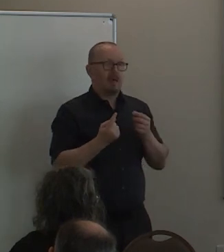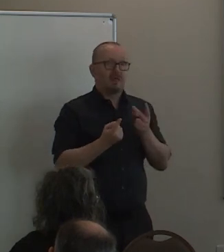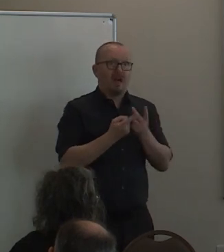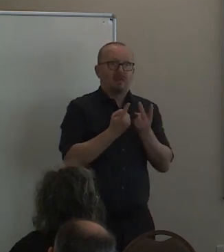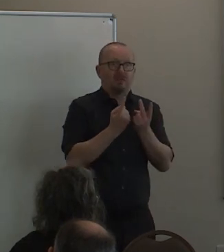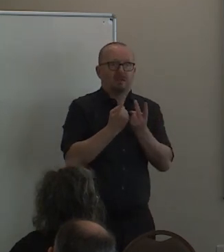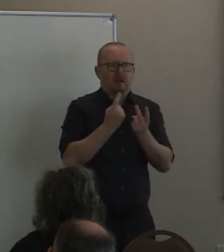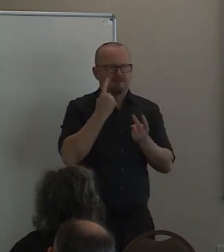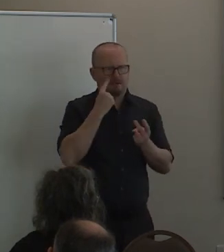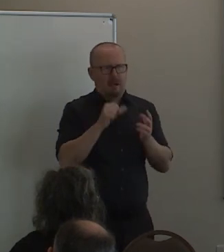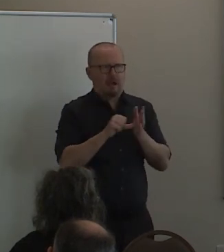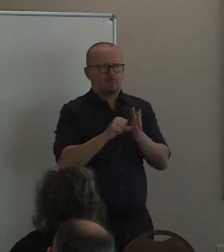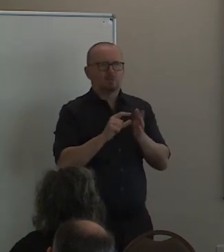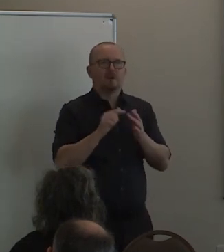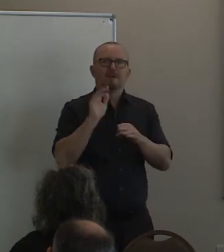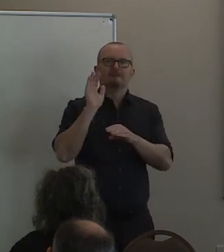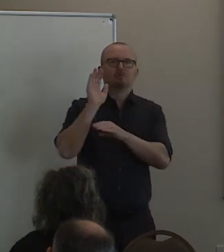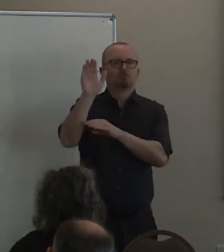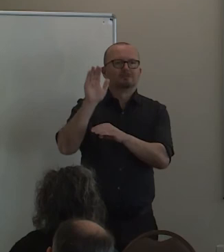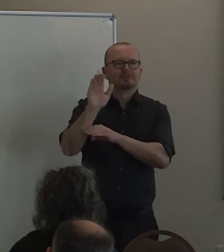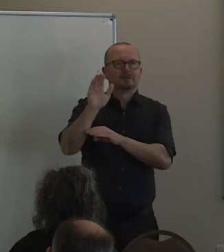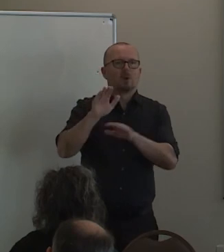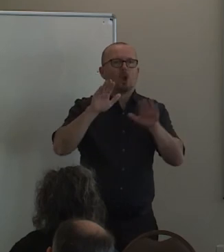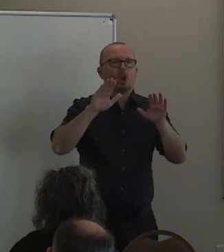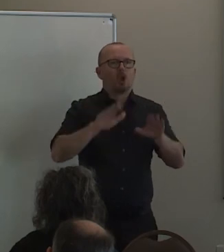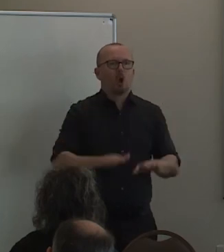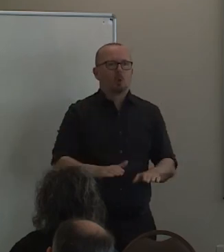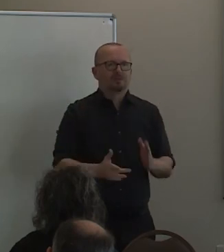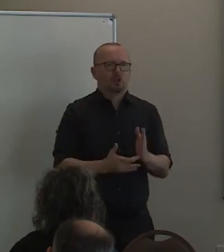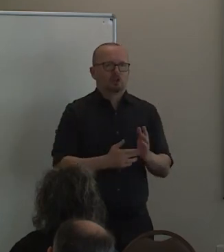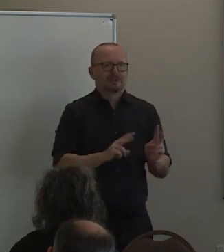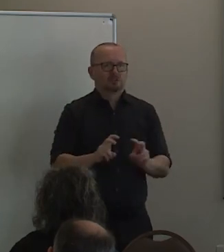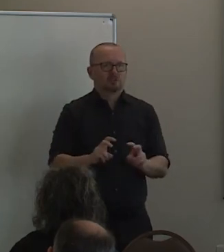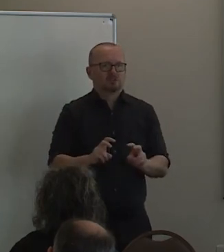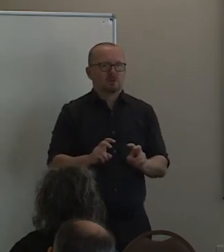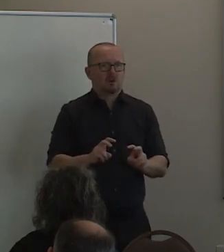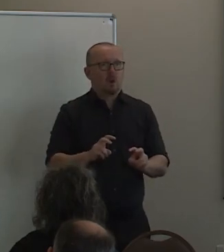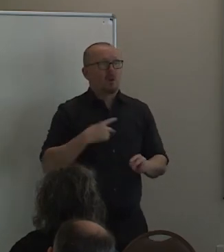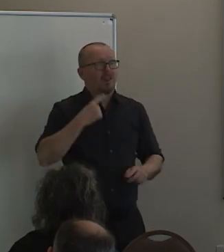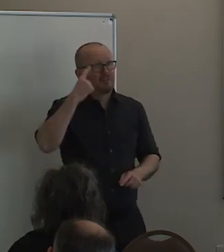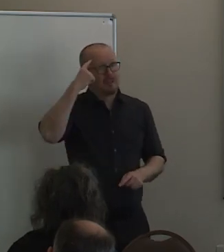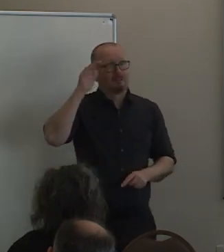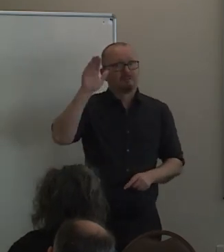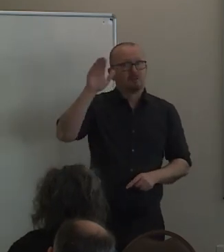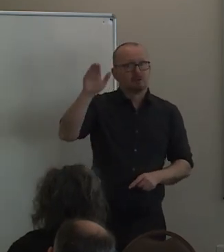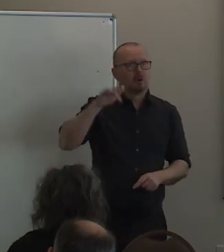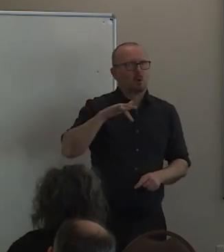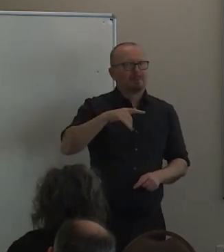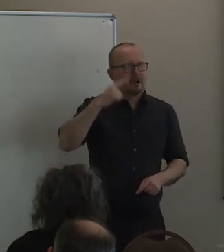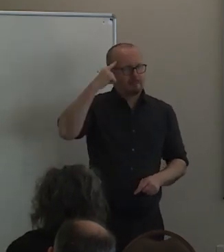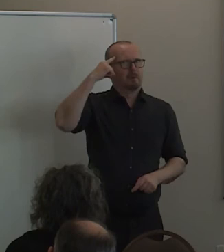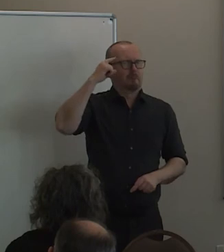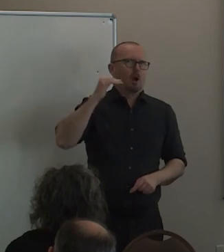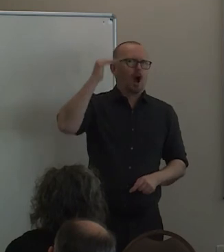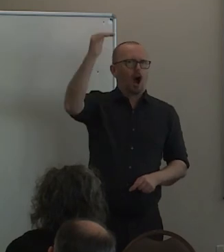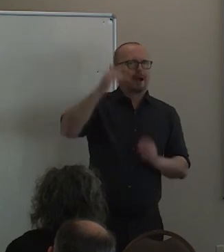low-tech scenarios. Like I found myself automatically associating high-tech with the future. And I think that actually really reflects